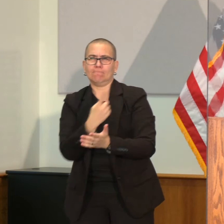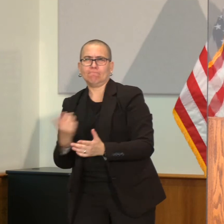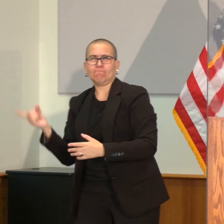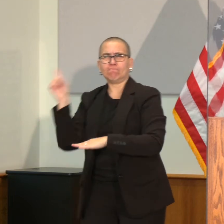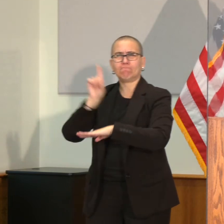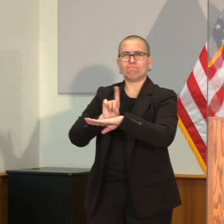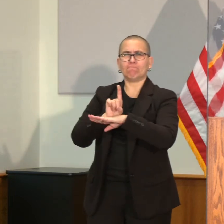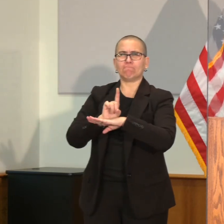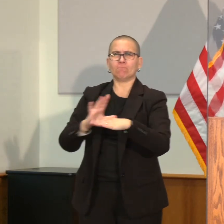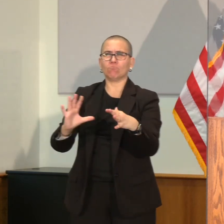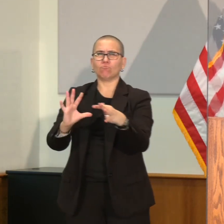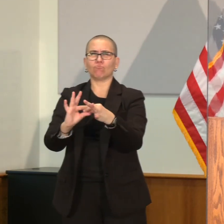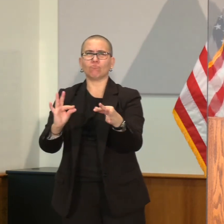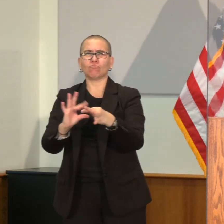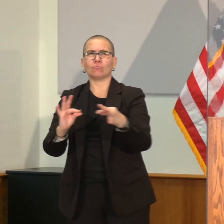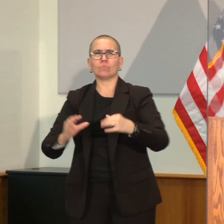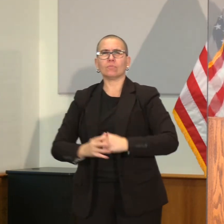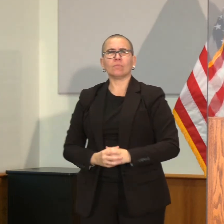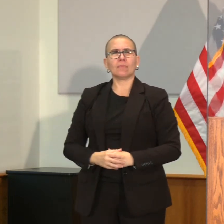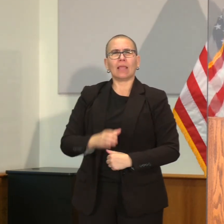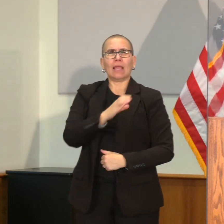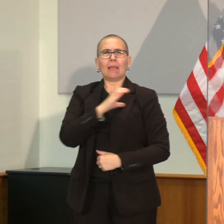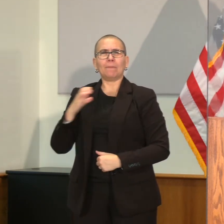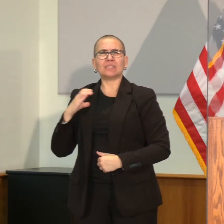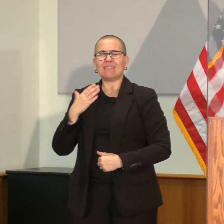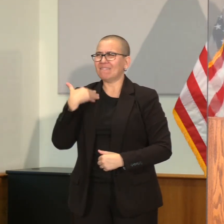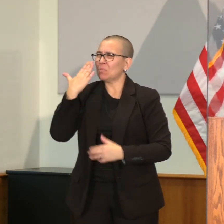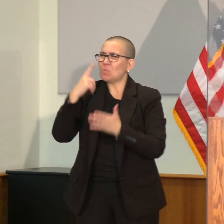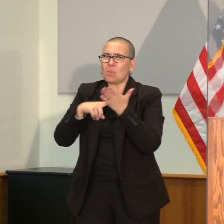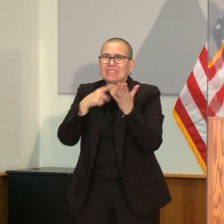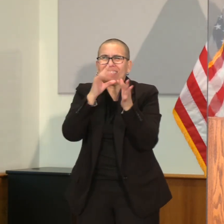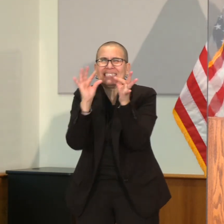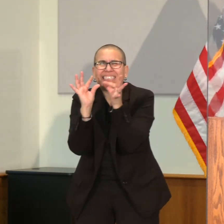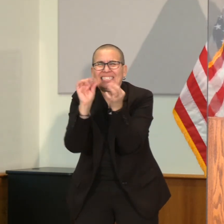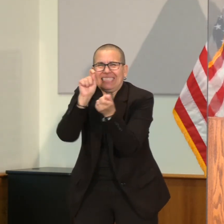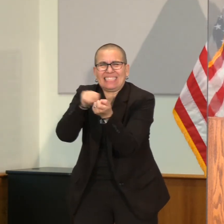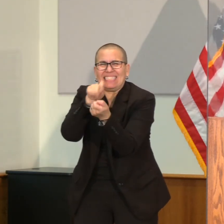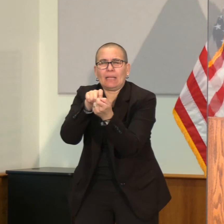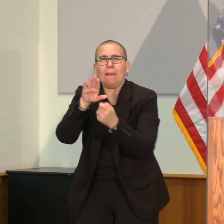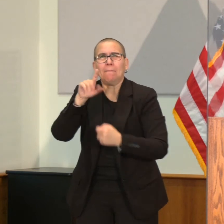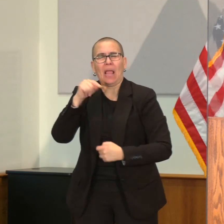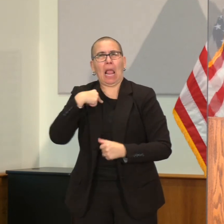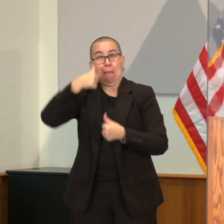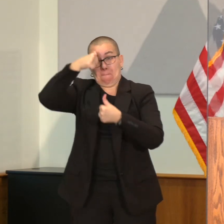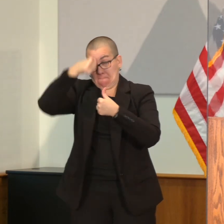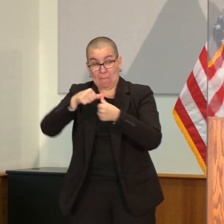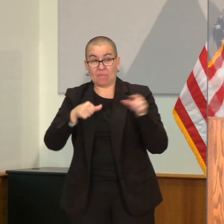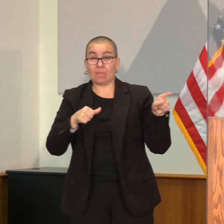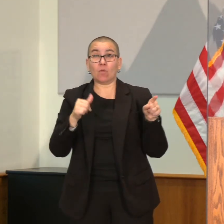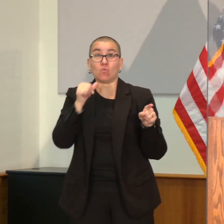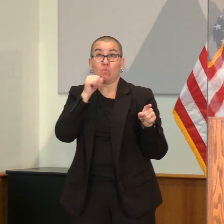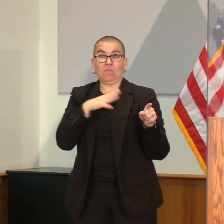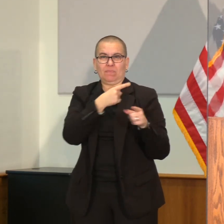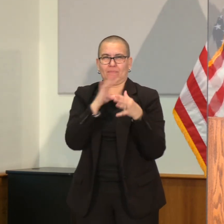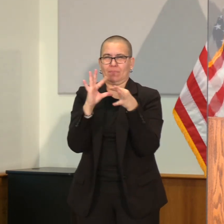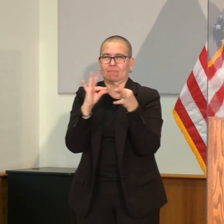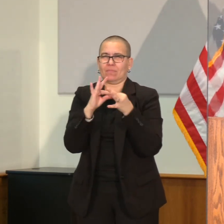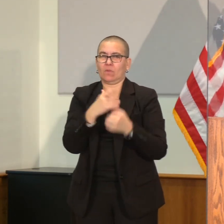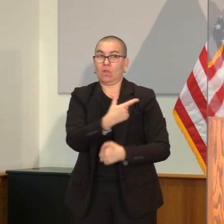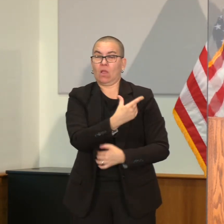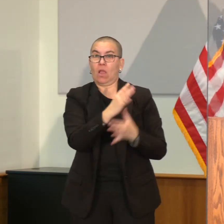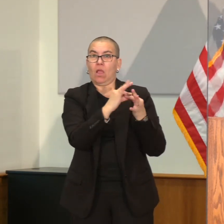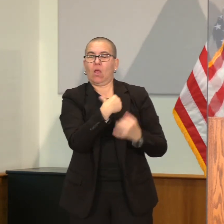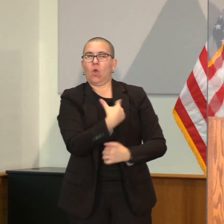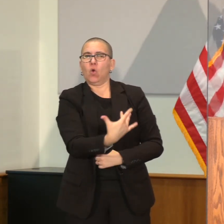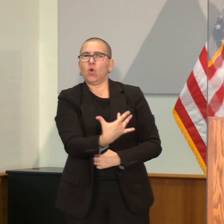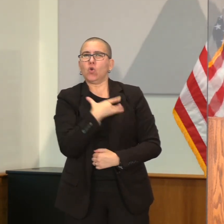was in committee, sorry that I forget the exact context, but she made a comment, I don't understand how a